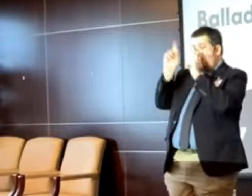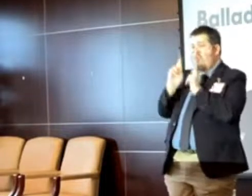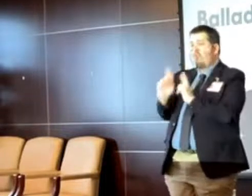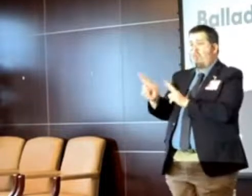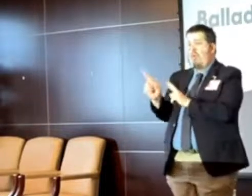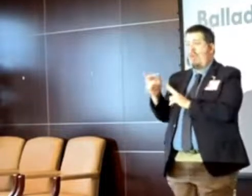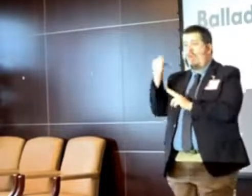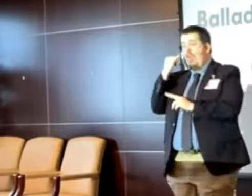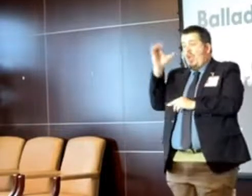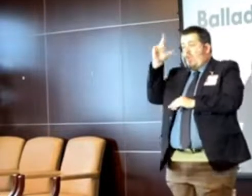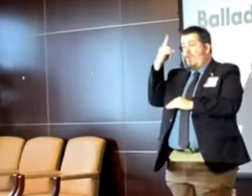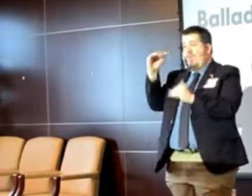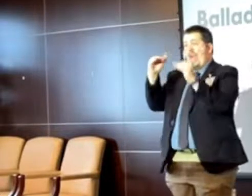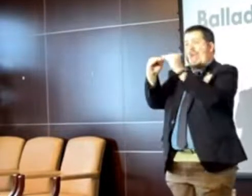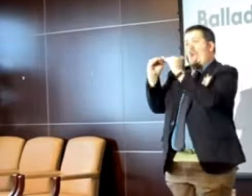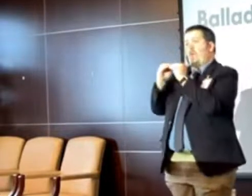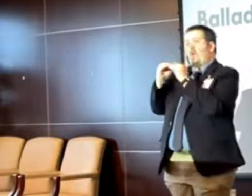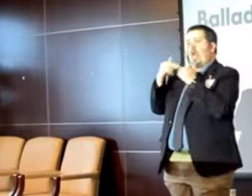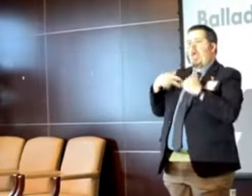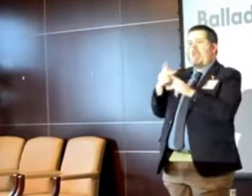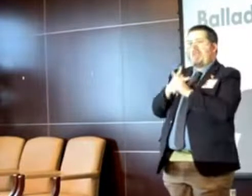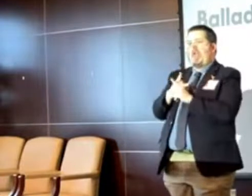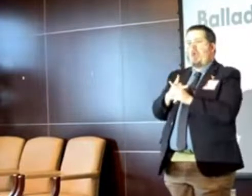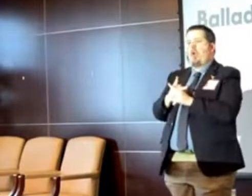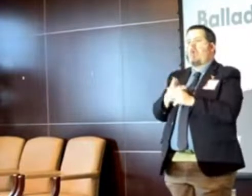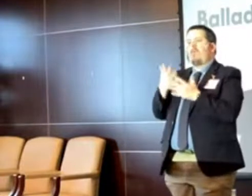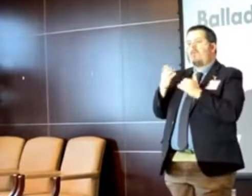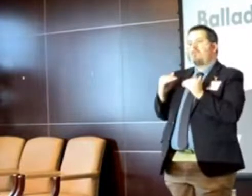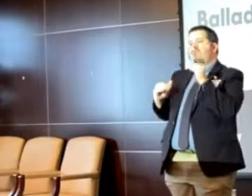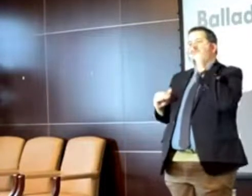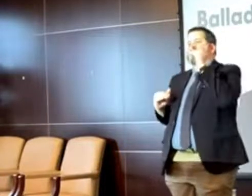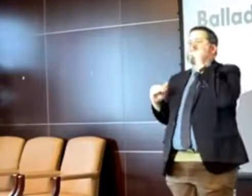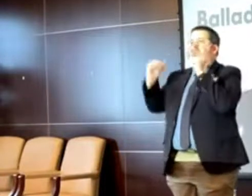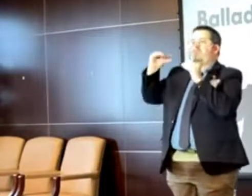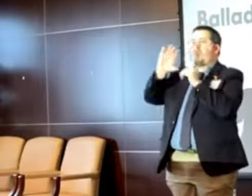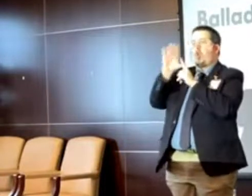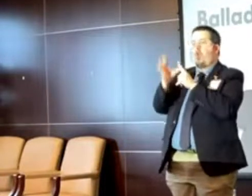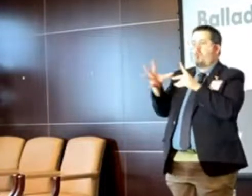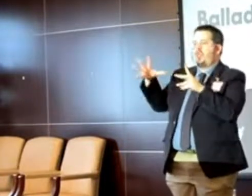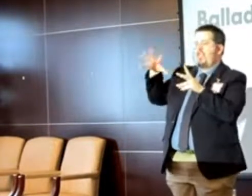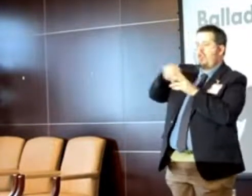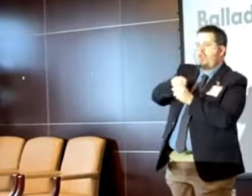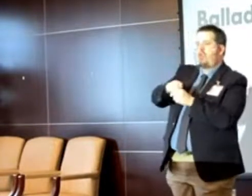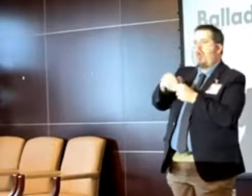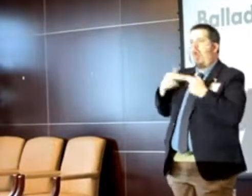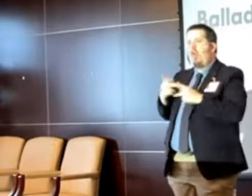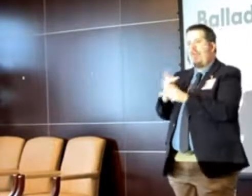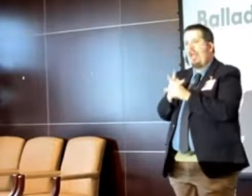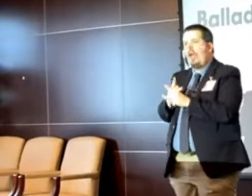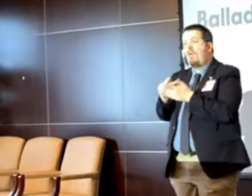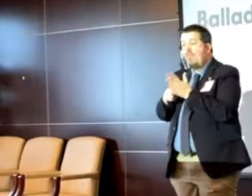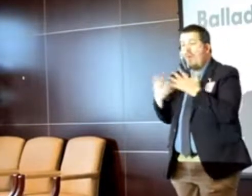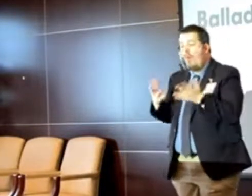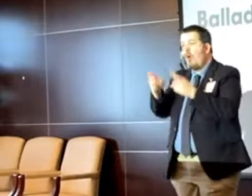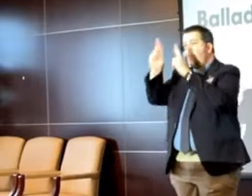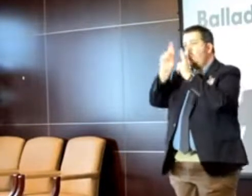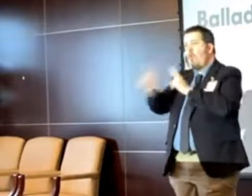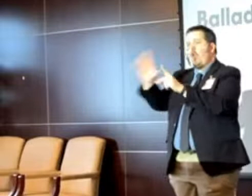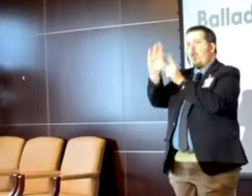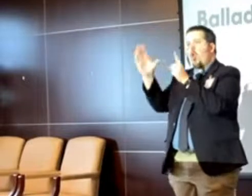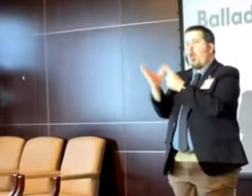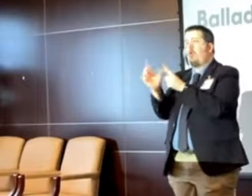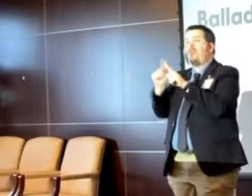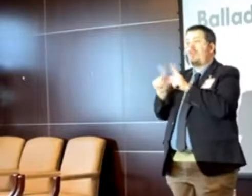Respecting, if you're looking for equity in healthcare, if you're looking to create cultural inclusion in healthcare, then that means respecting cultural